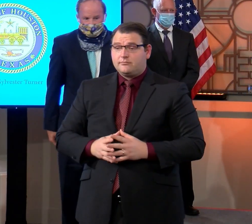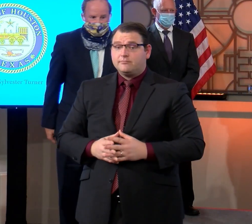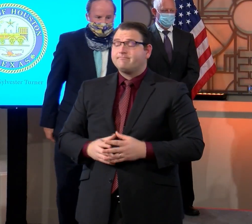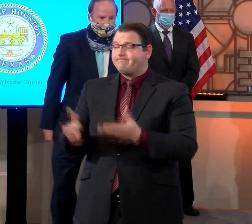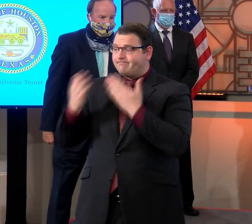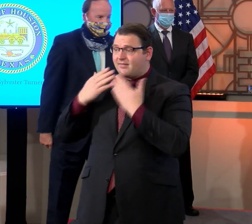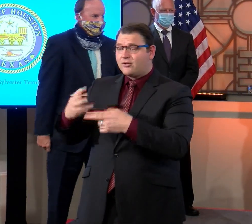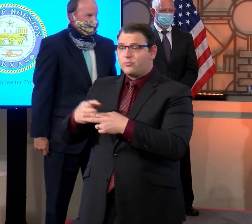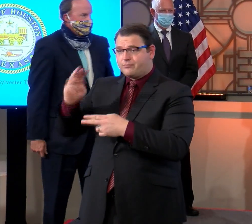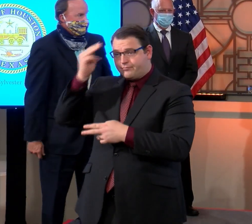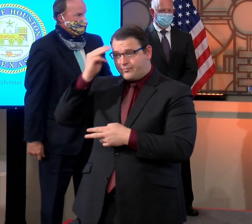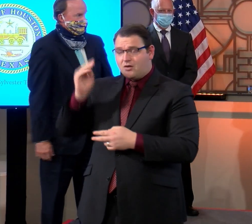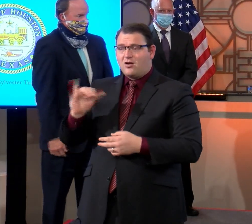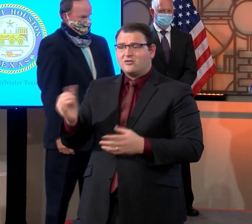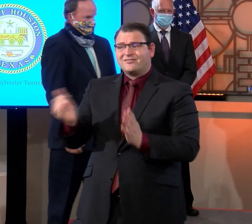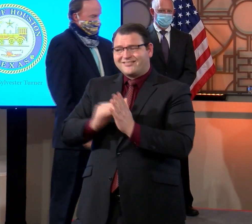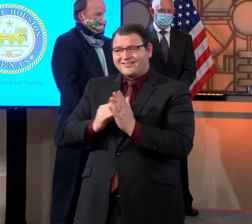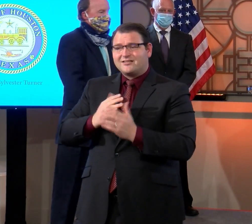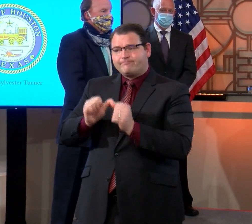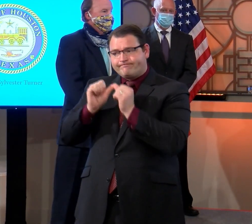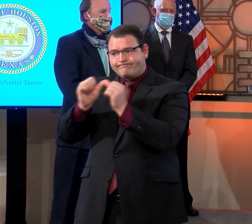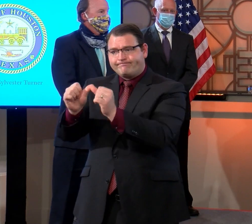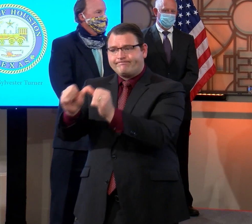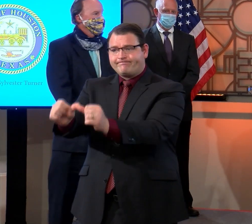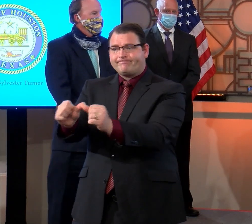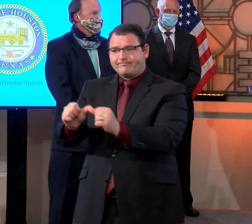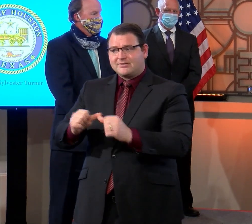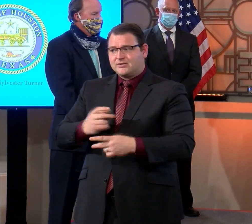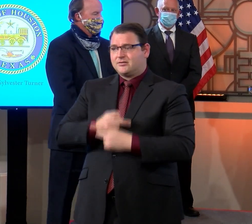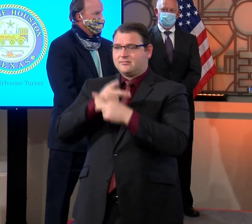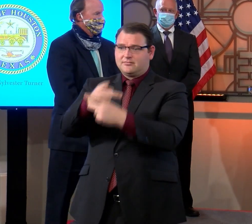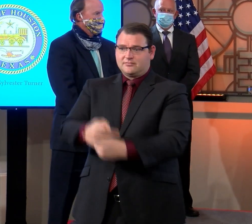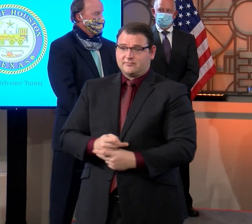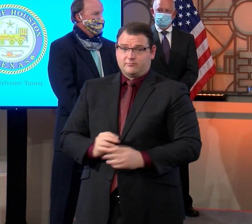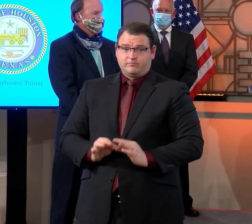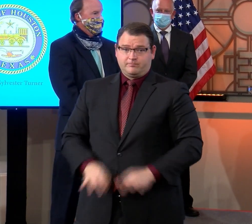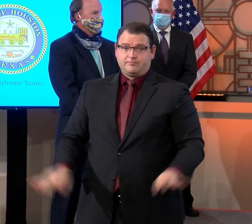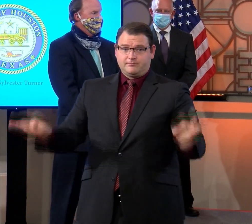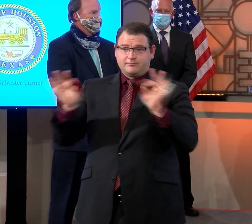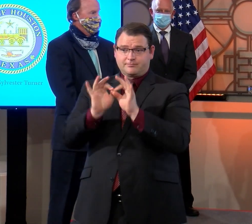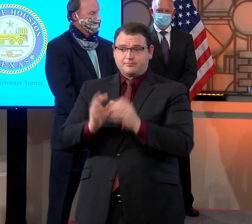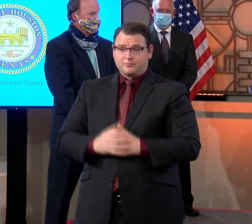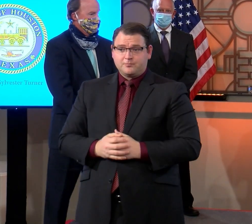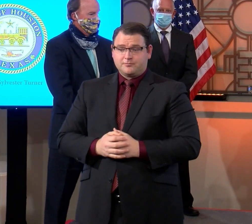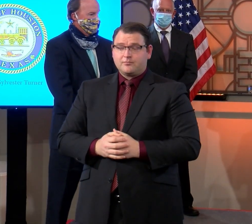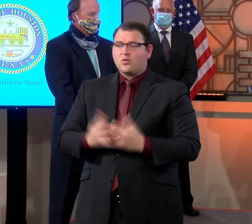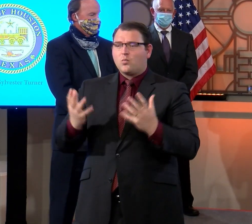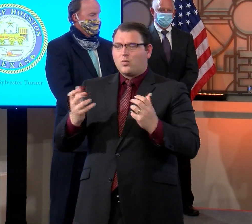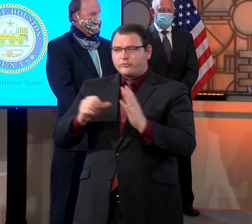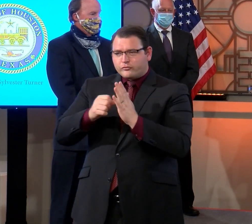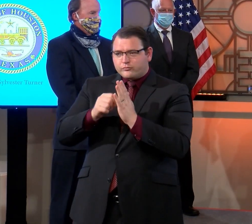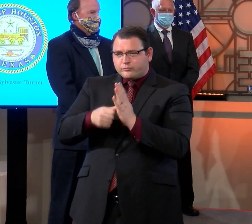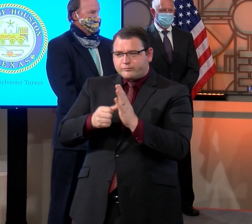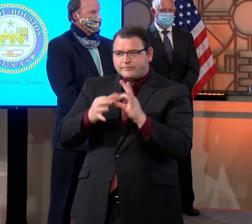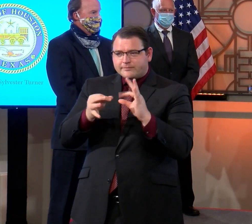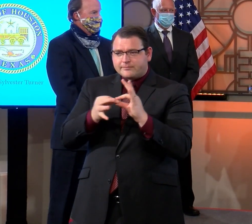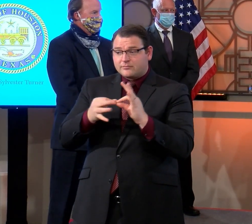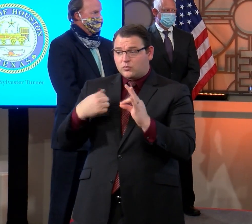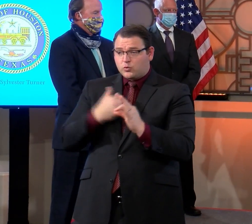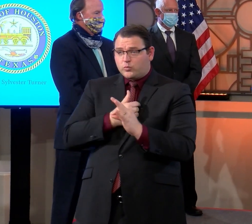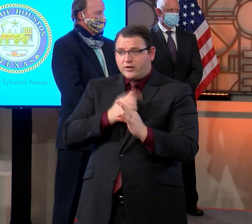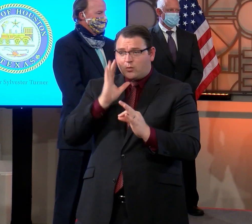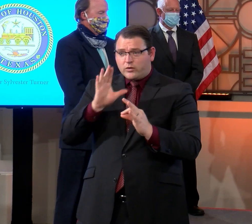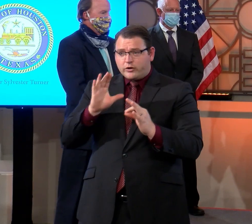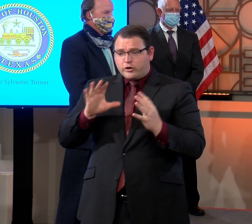Thanks, Mayor Pro Tem, and again, continue to exercise caution. That's very critical. Just want to say, as we go through these